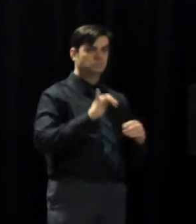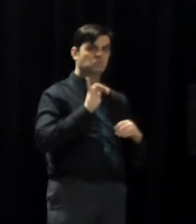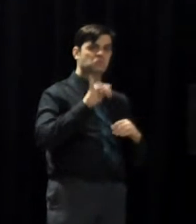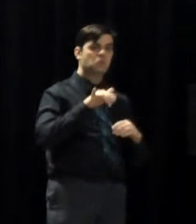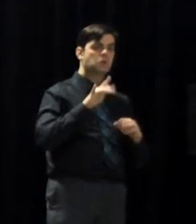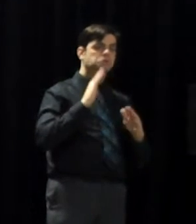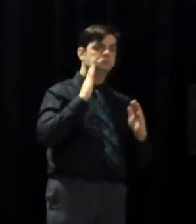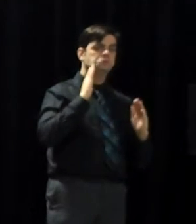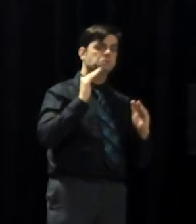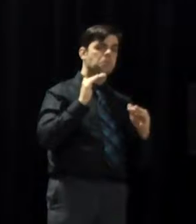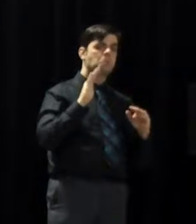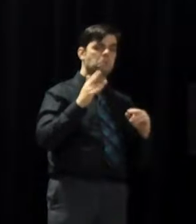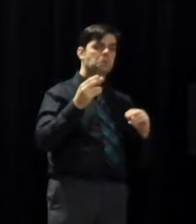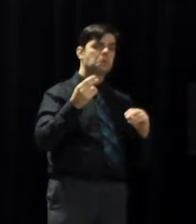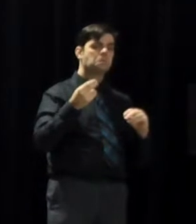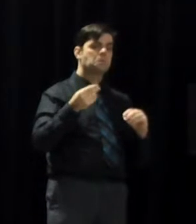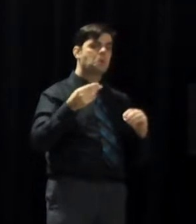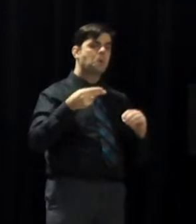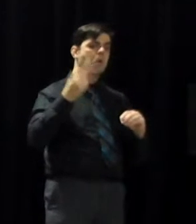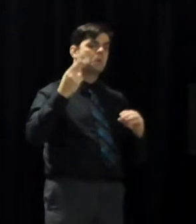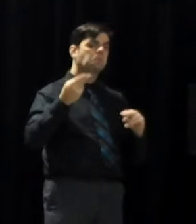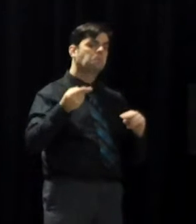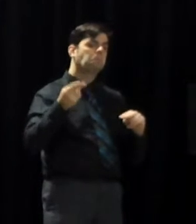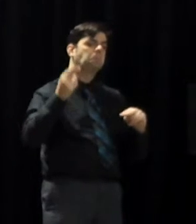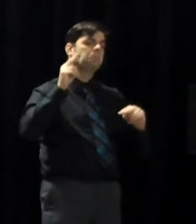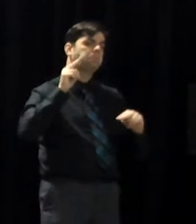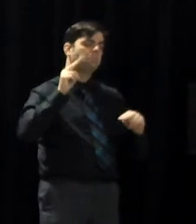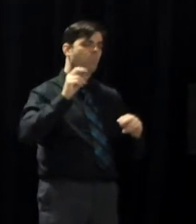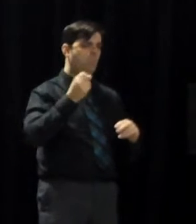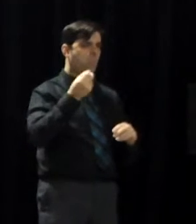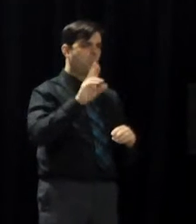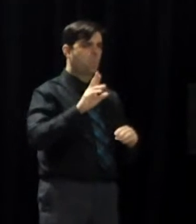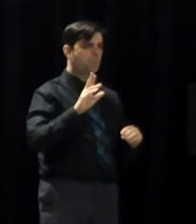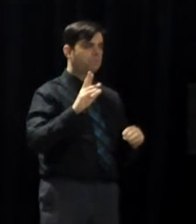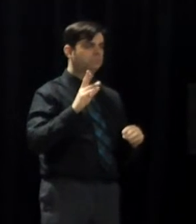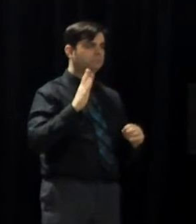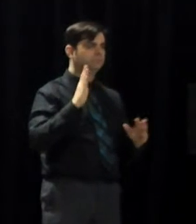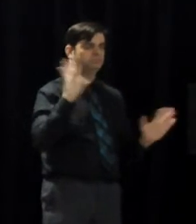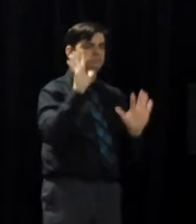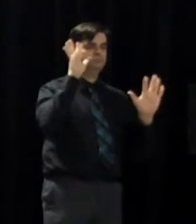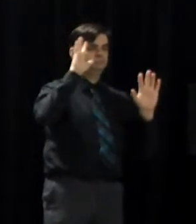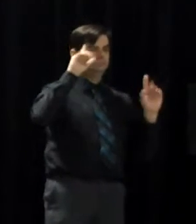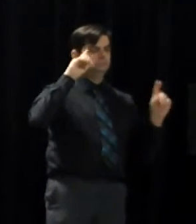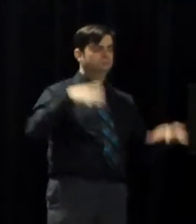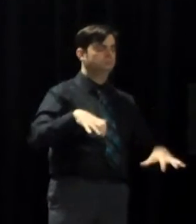day outlier from where we really are. When you say 70% capacity, does that